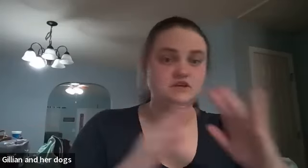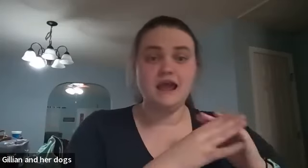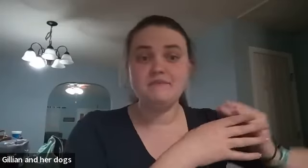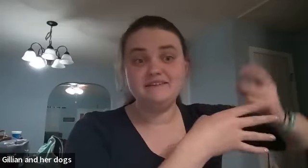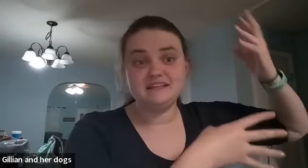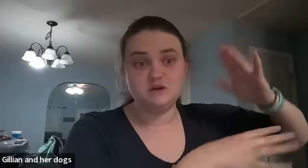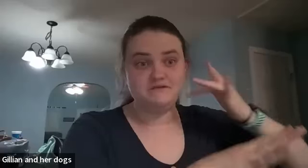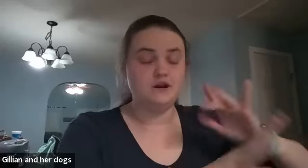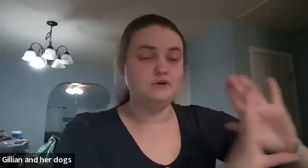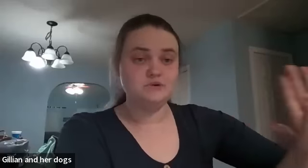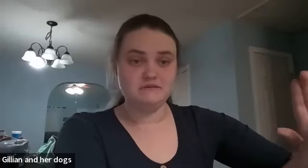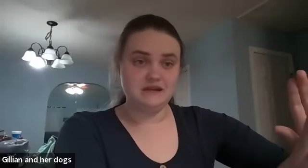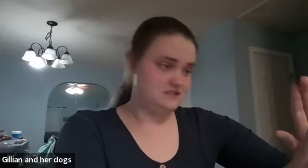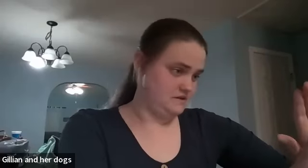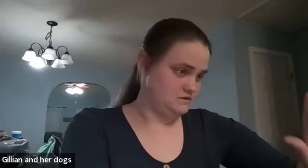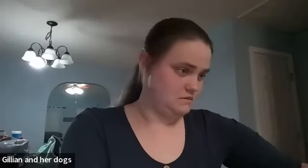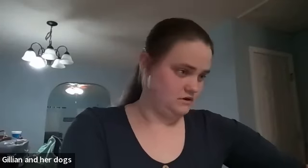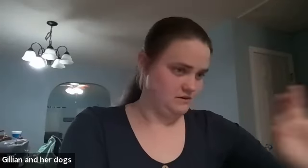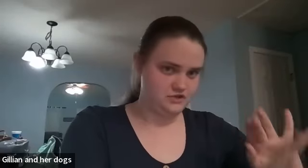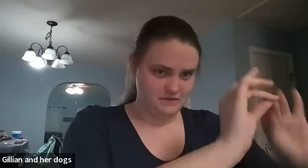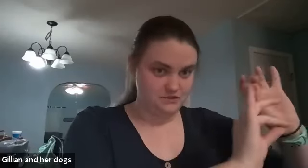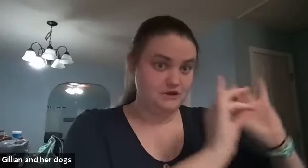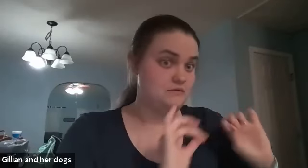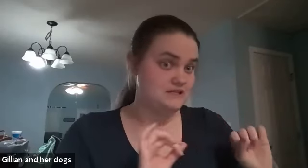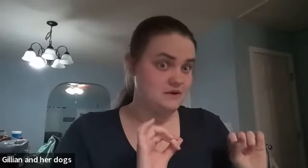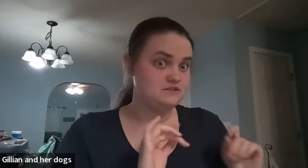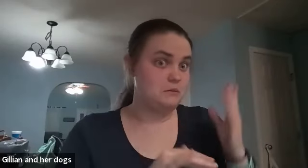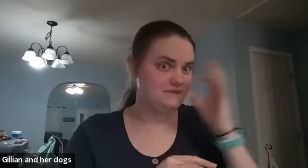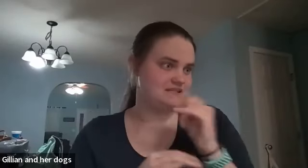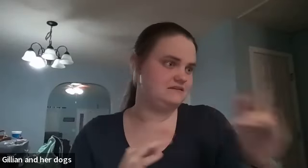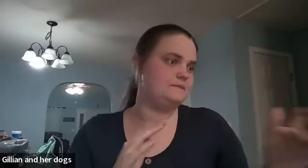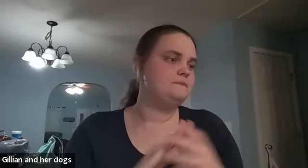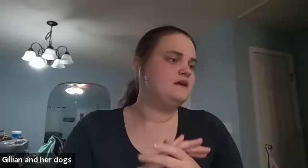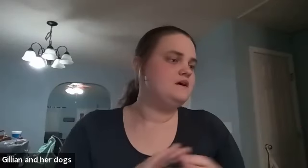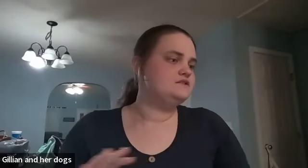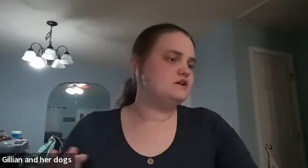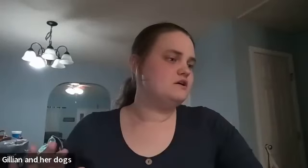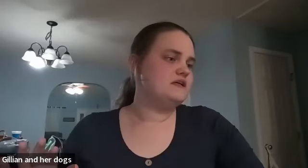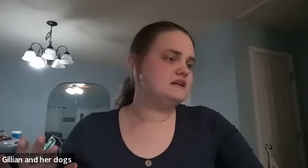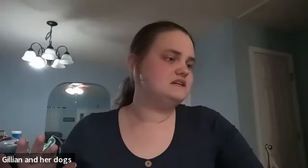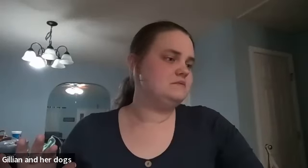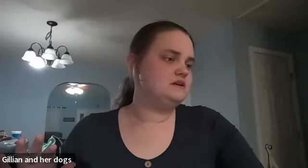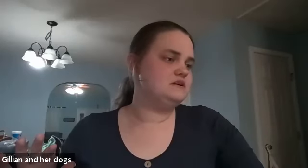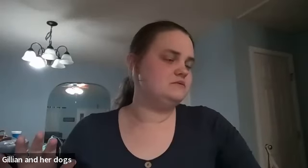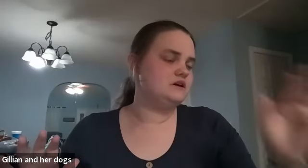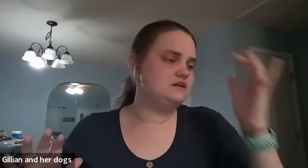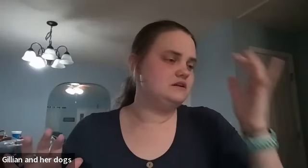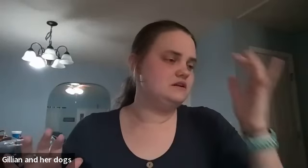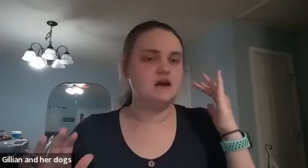Sorry, I have my list on my phone. I always put it right next to me. That's why I'm looking. I'm trying to make sure we go to the right spot so I don't miss anything. So the next thing we're gonna learn is how